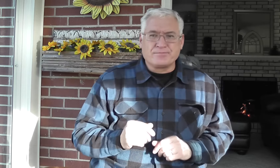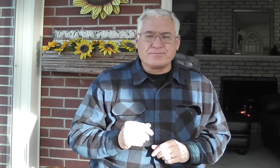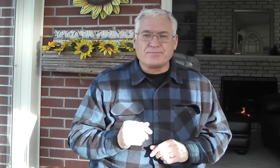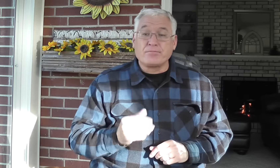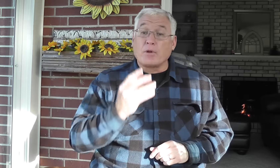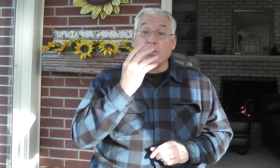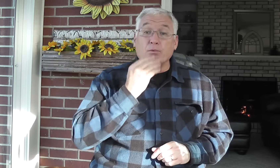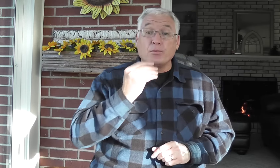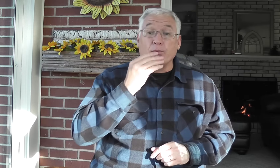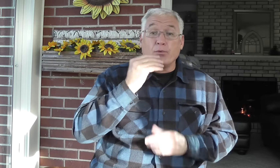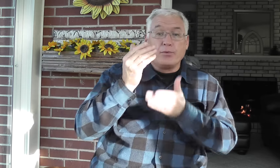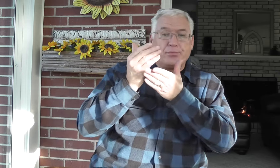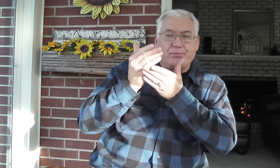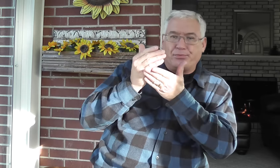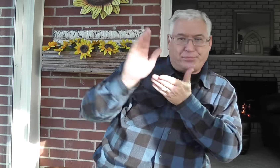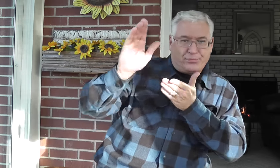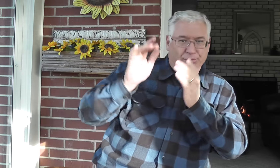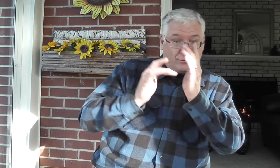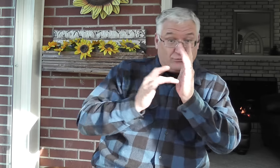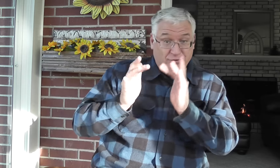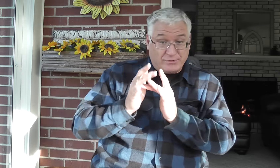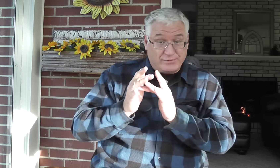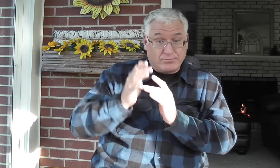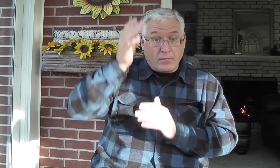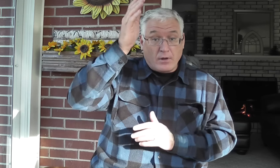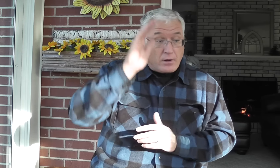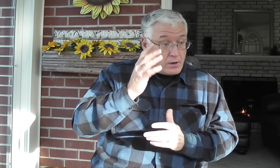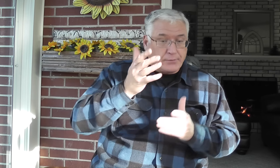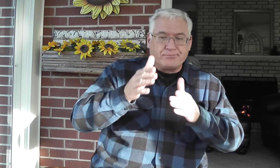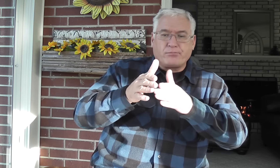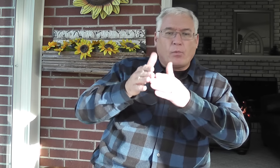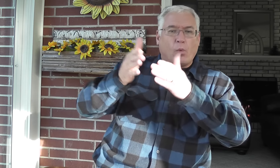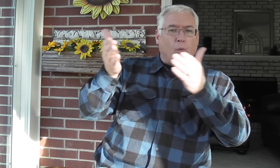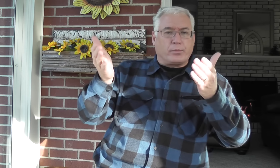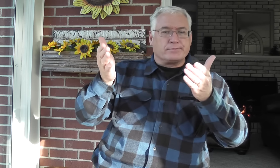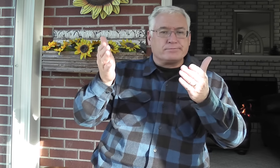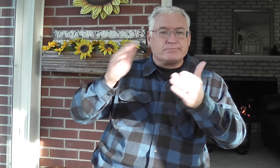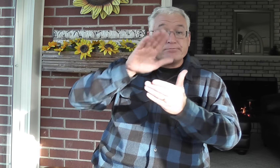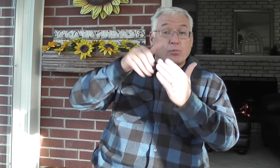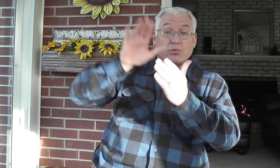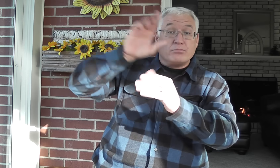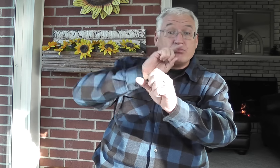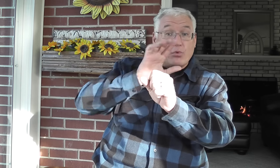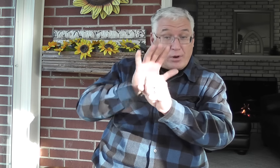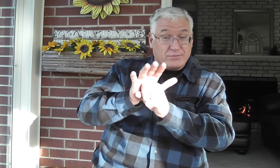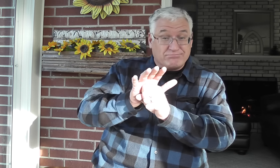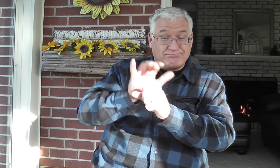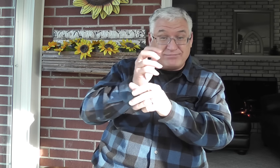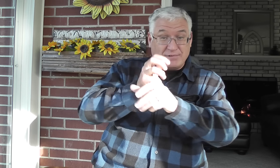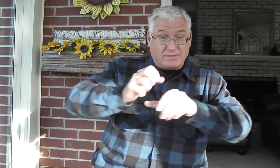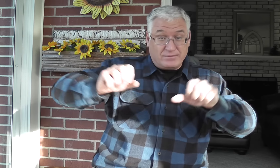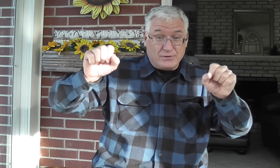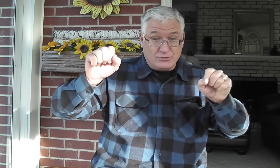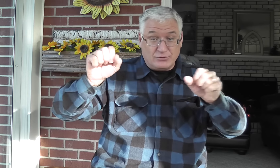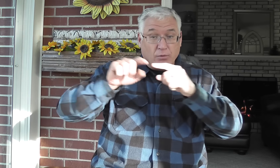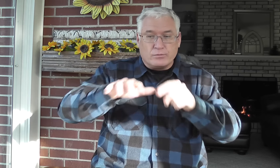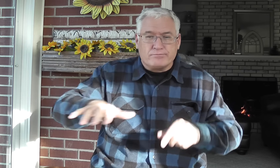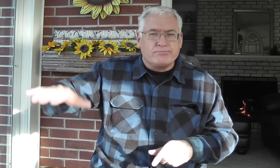in the Old Testament. The Jews rejected Jesus. So God opened up his promise of